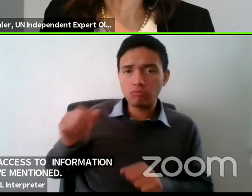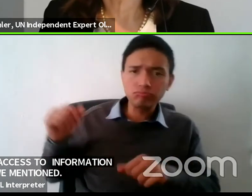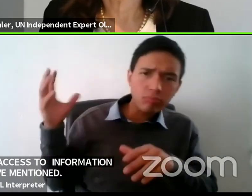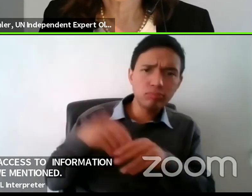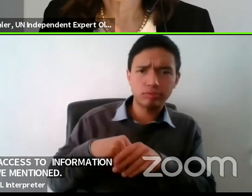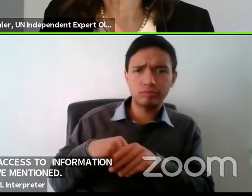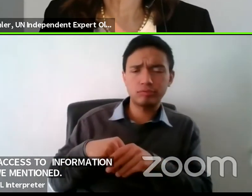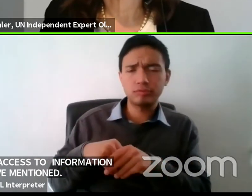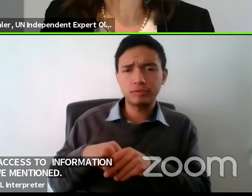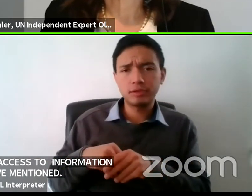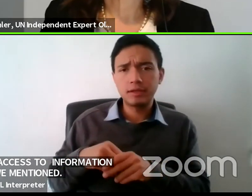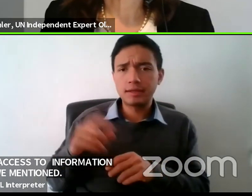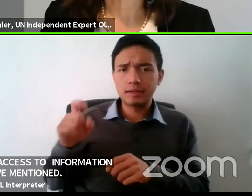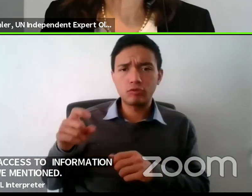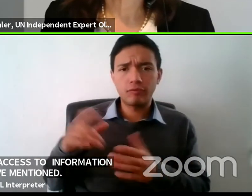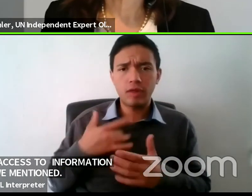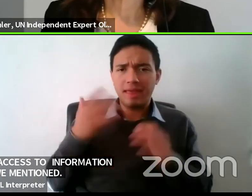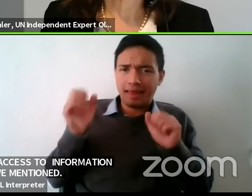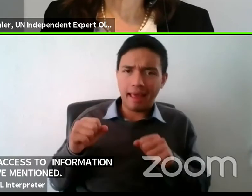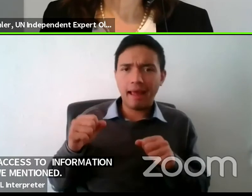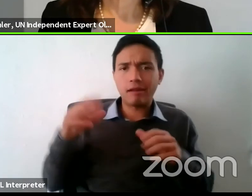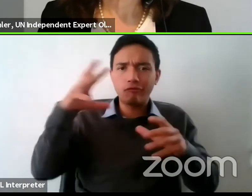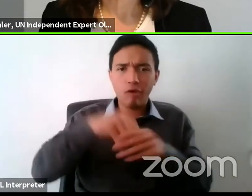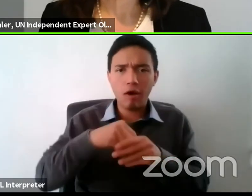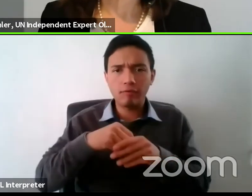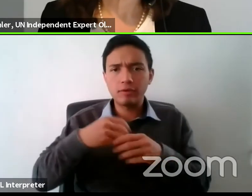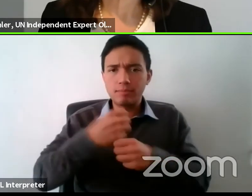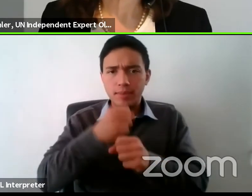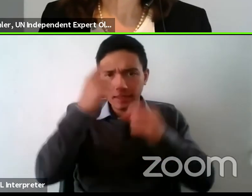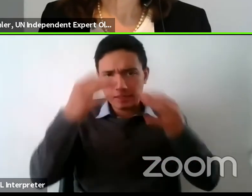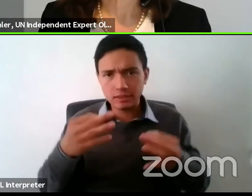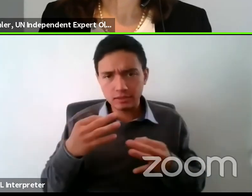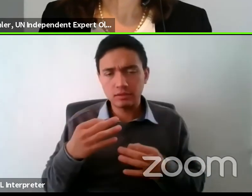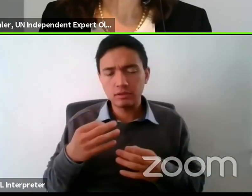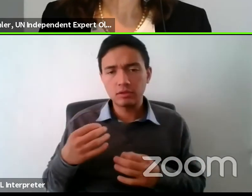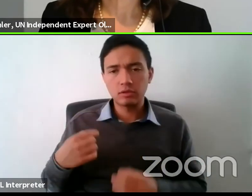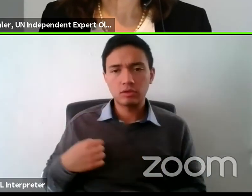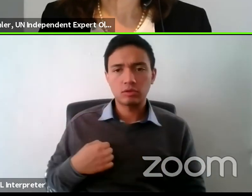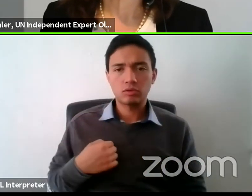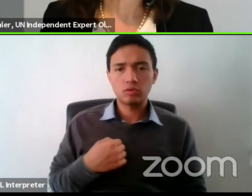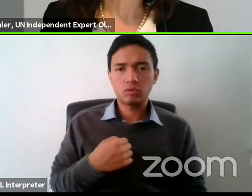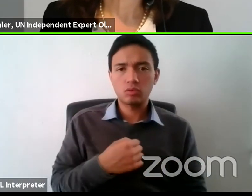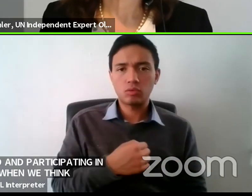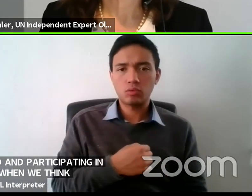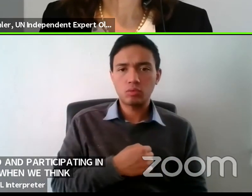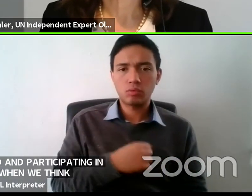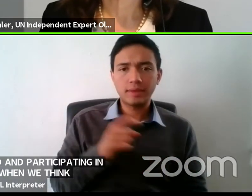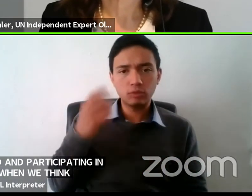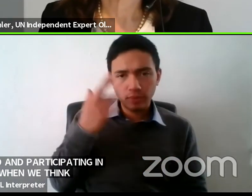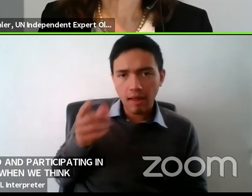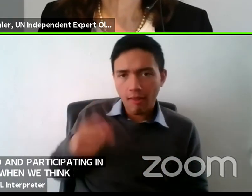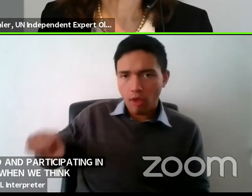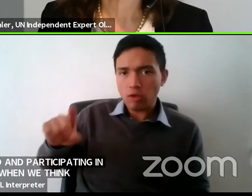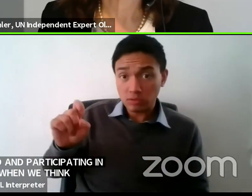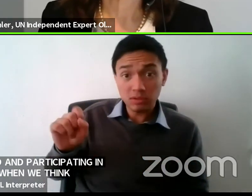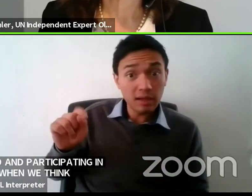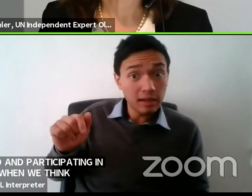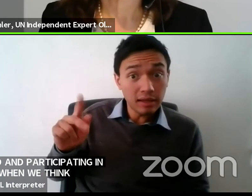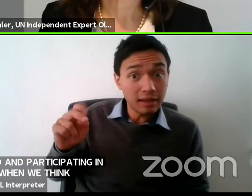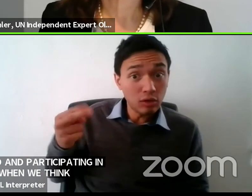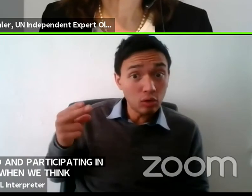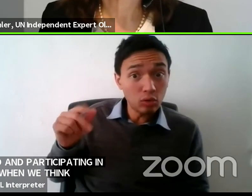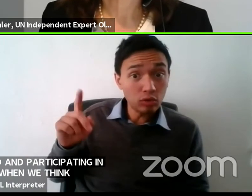participating in decision-making, not only when we think about them as one of the key stakeholders, but also as